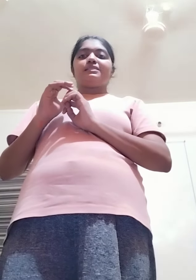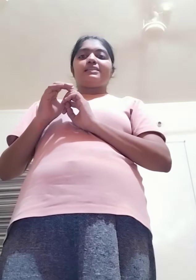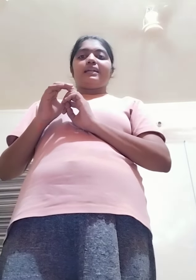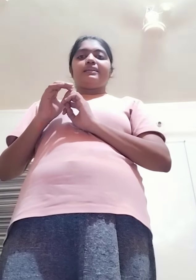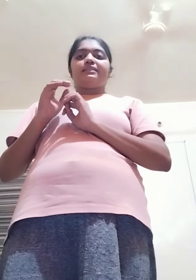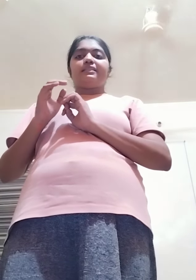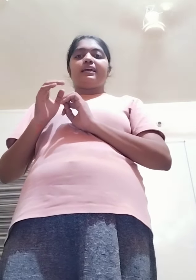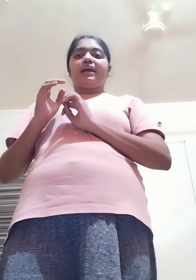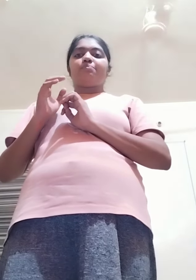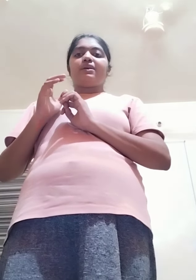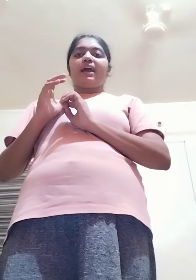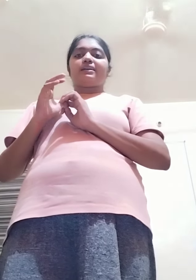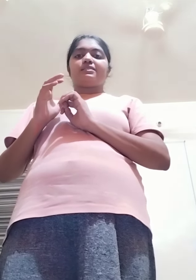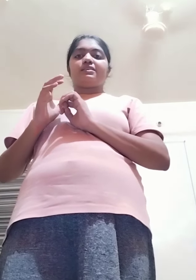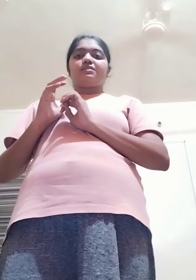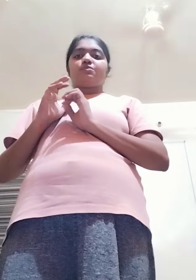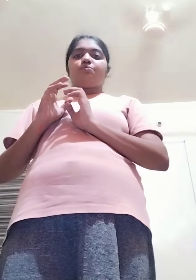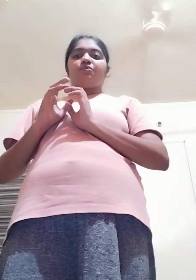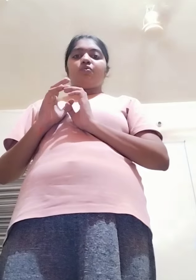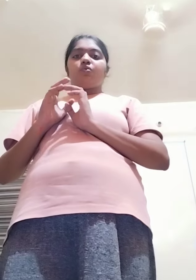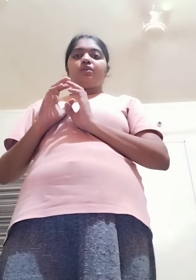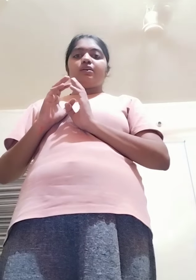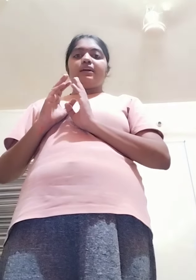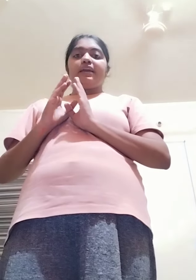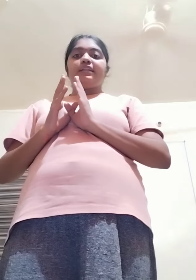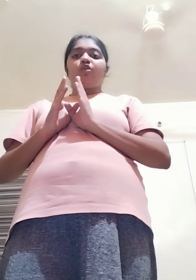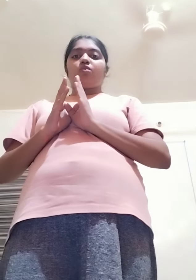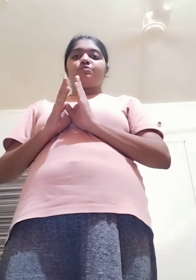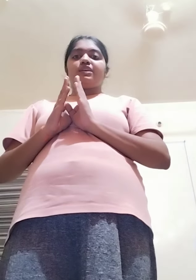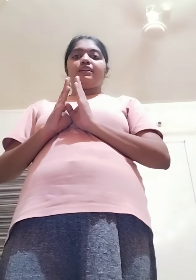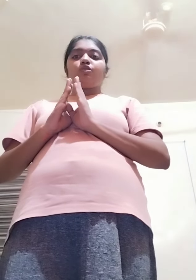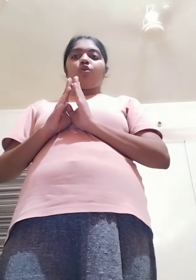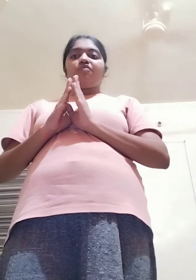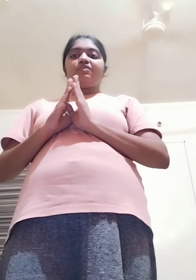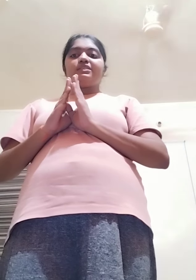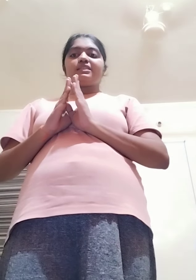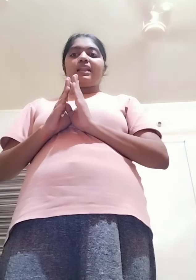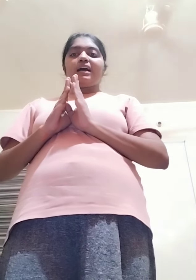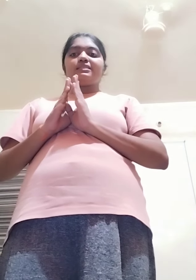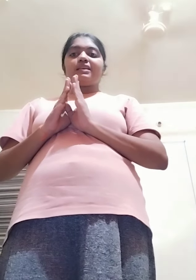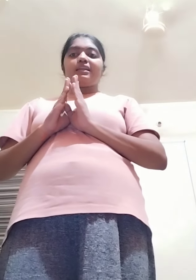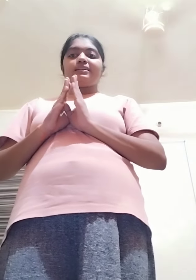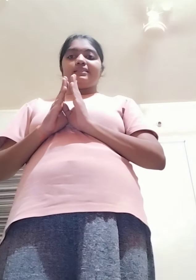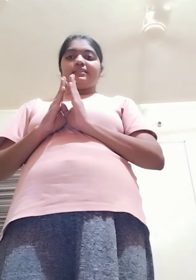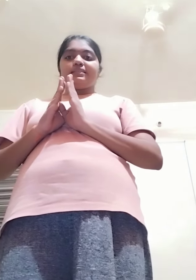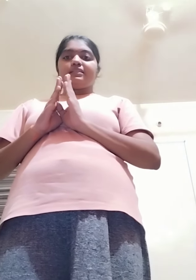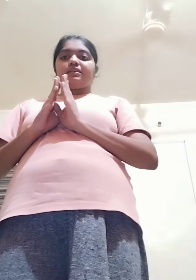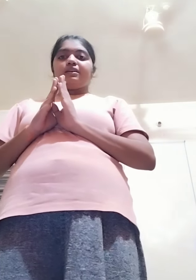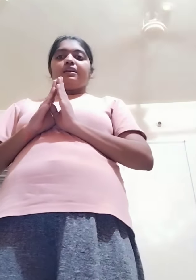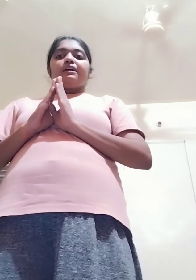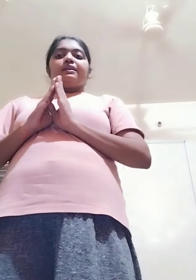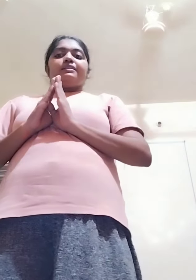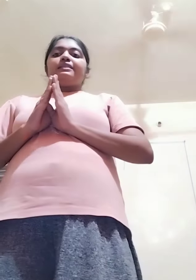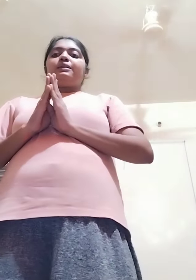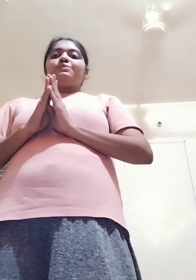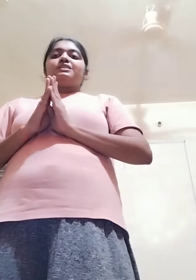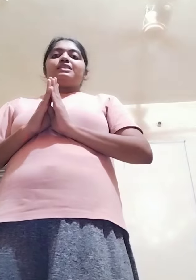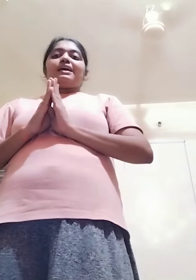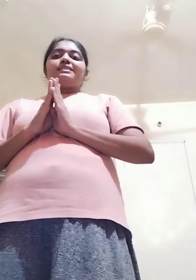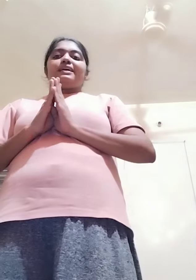static, they can be accessed before any object of its class are created. That means I said